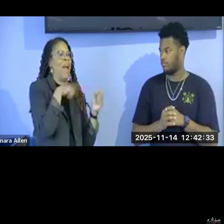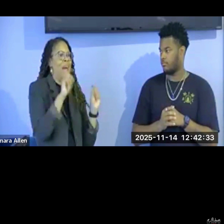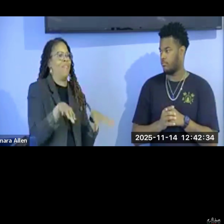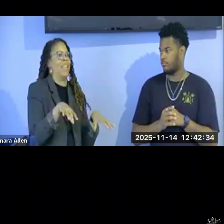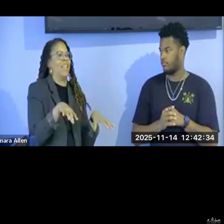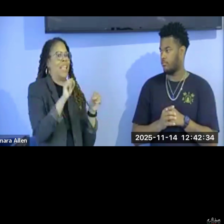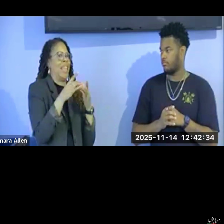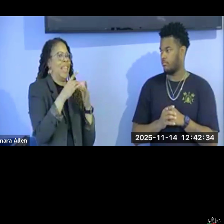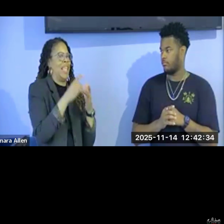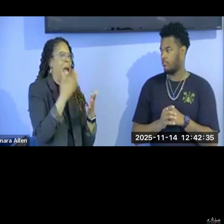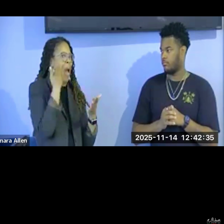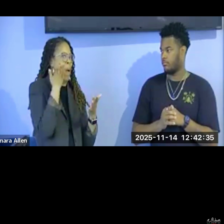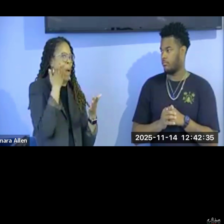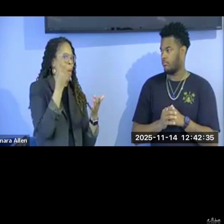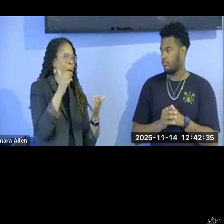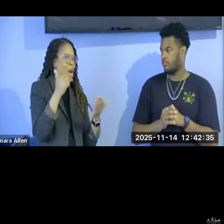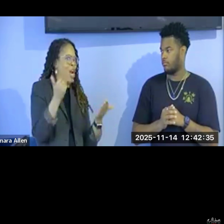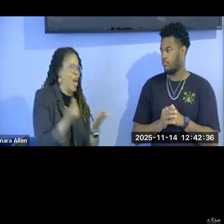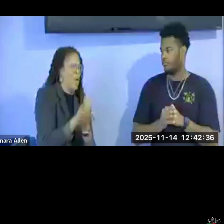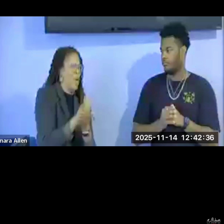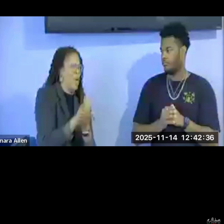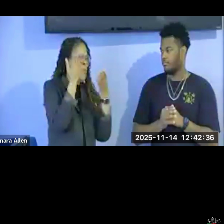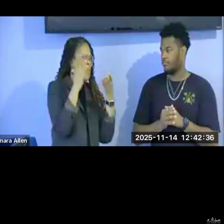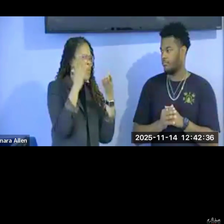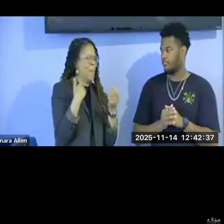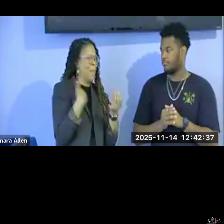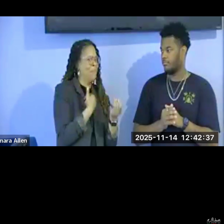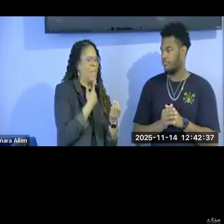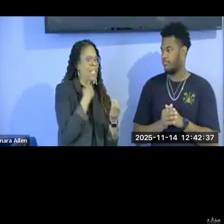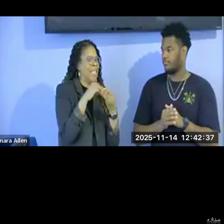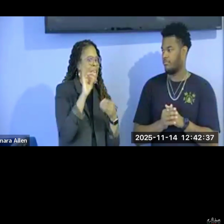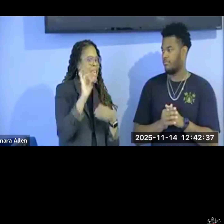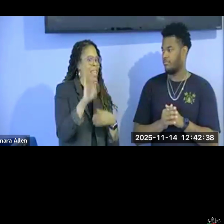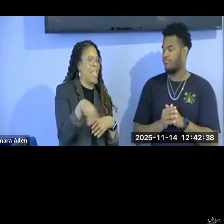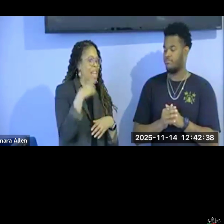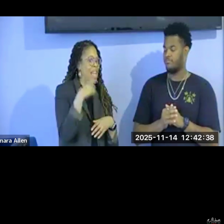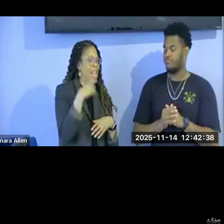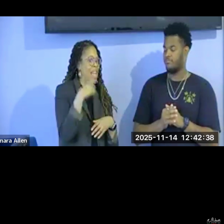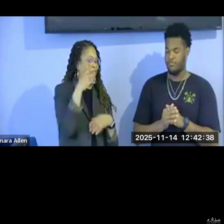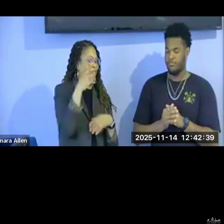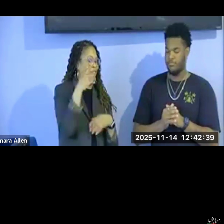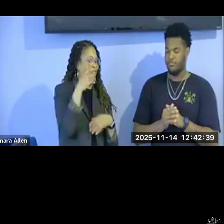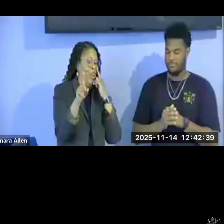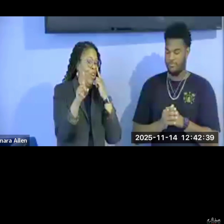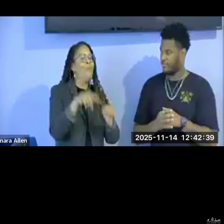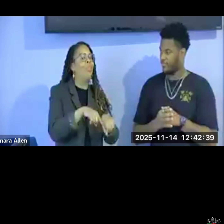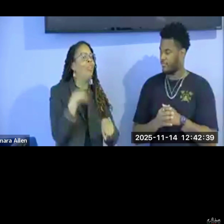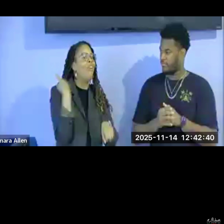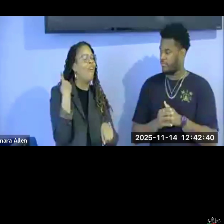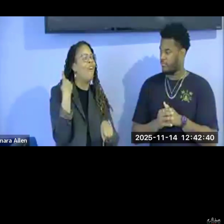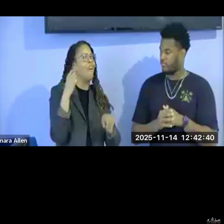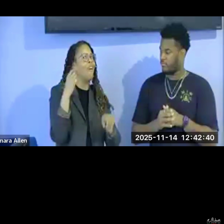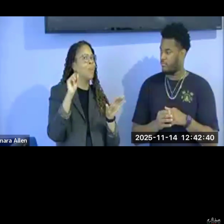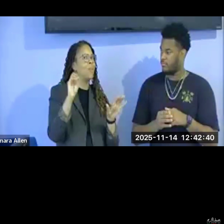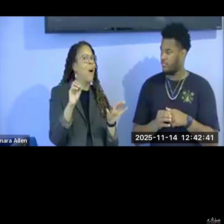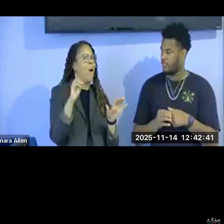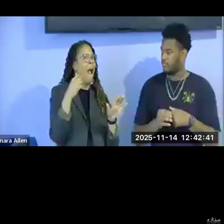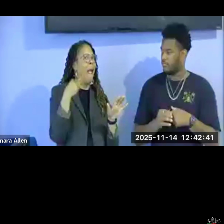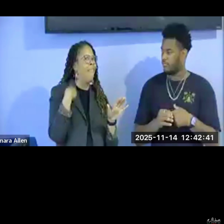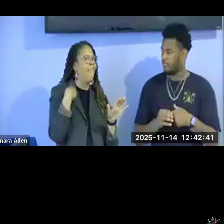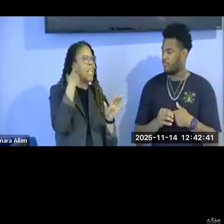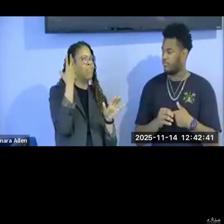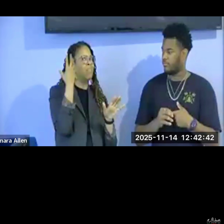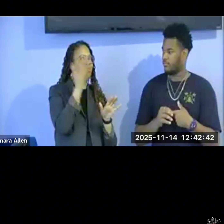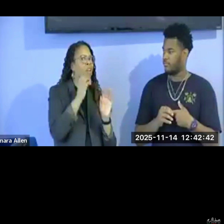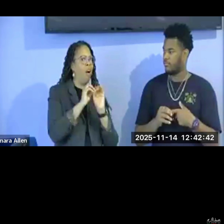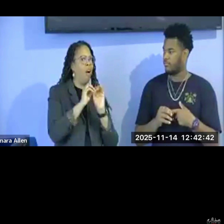with them. We have to be able to trust them, and we have to be able to take lead. Right. And, you know, this